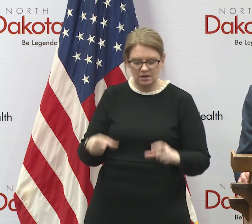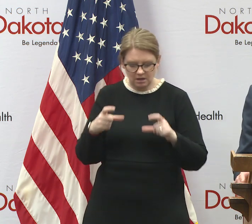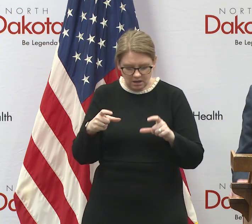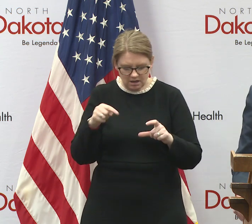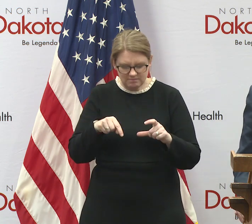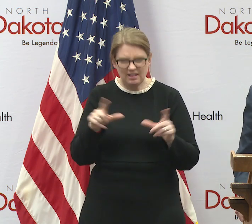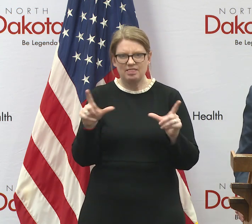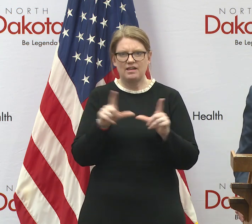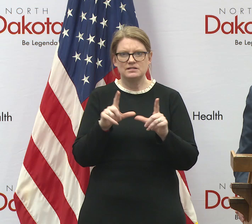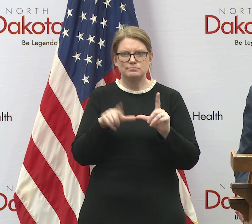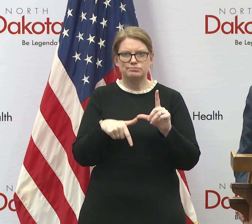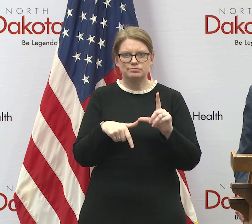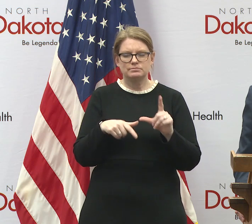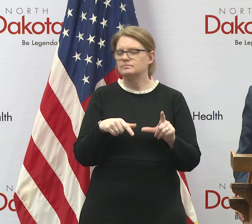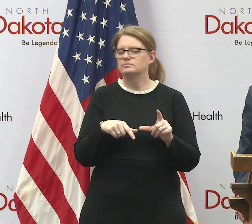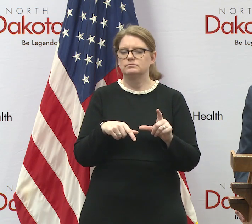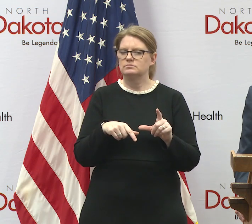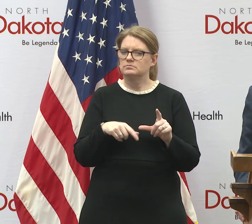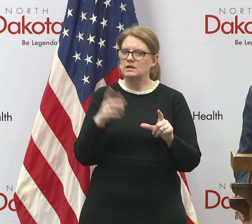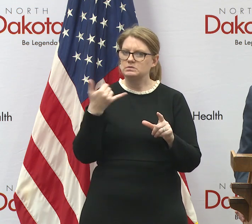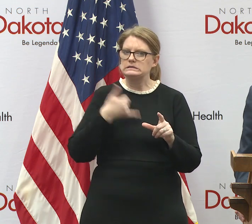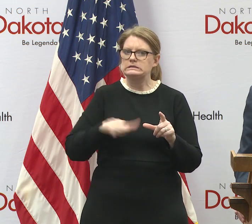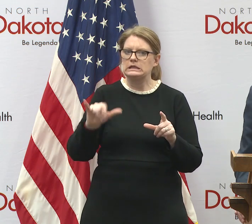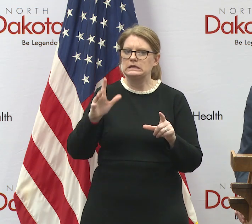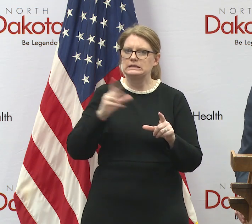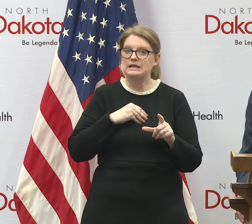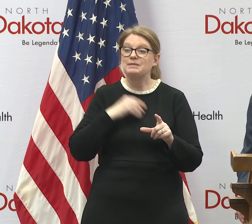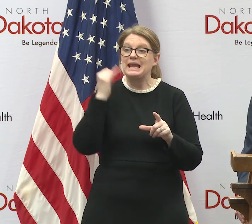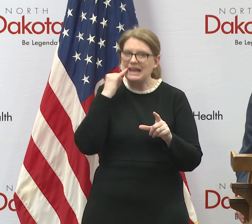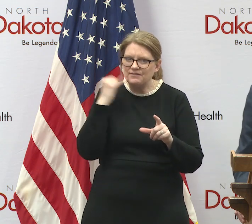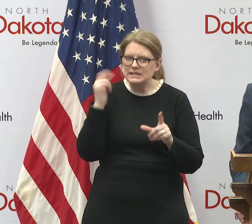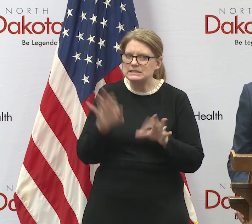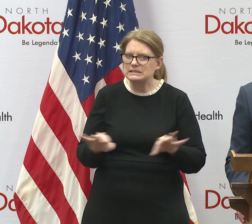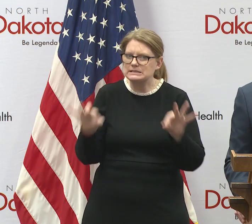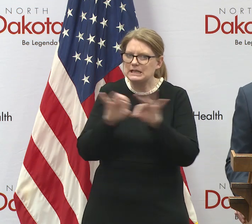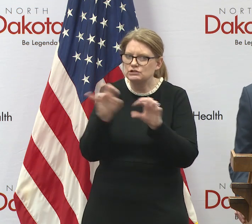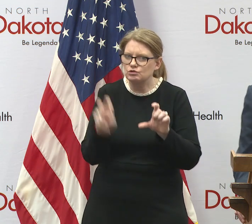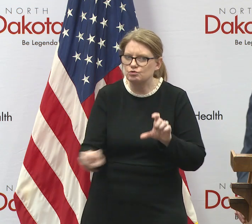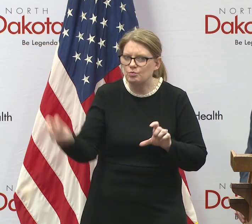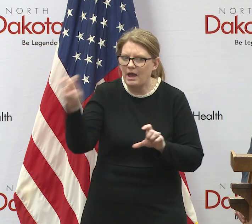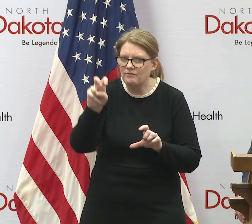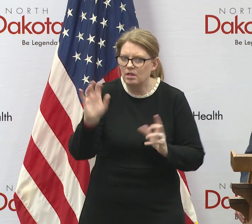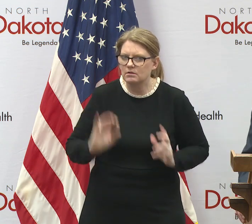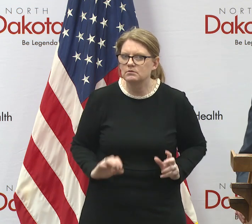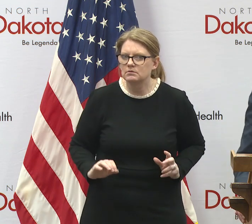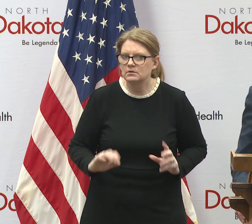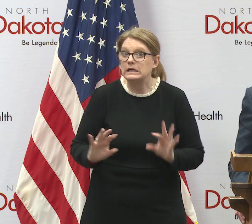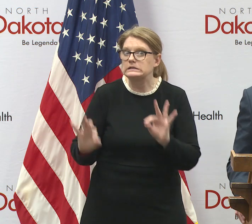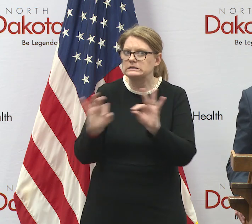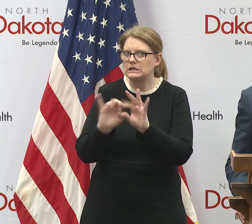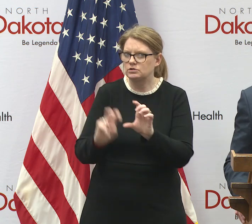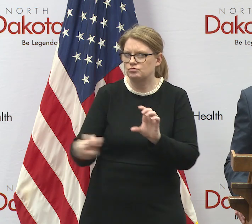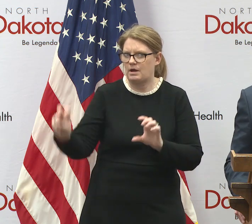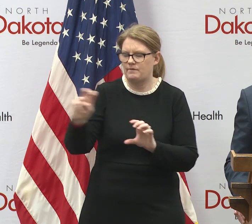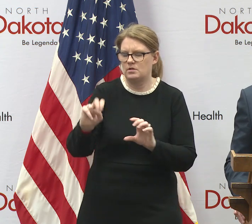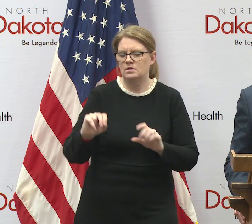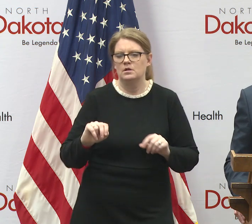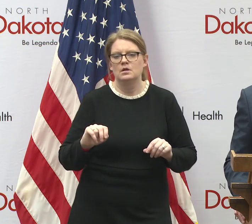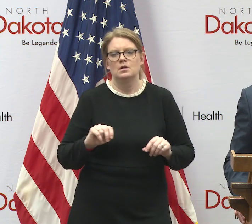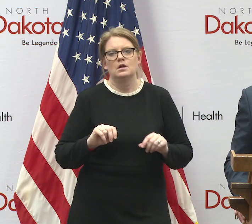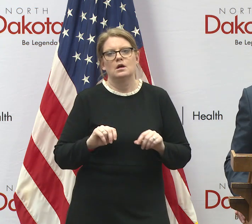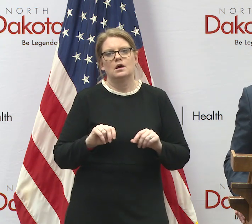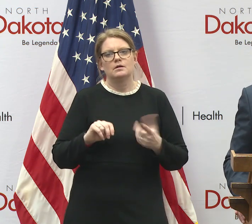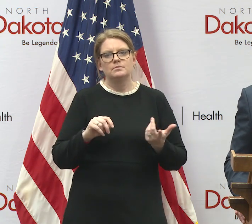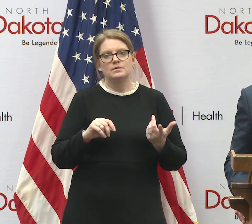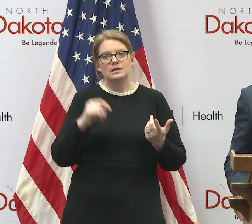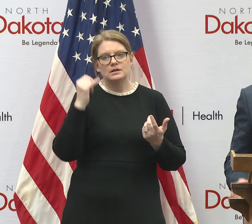so people could board a plane if they had essential travel. We want to reaffirm, as we do true for all activities in state government, that